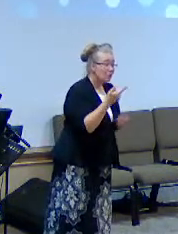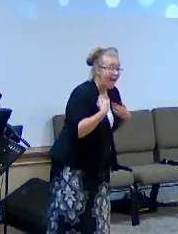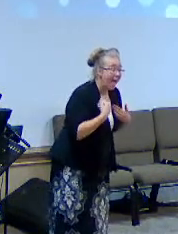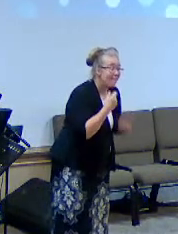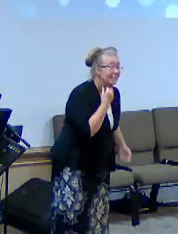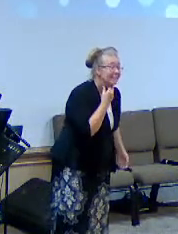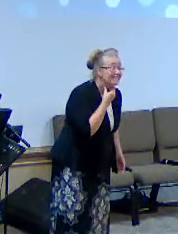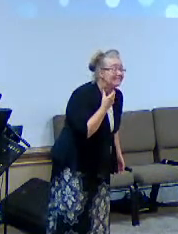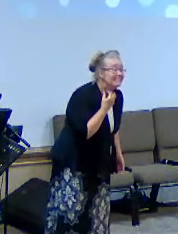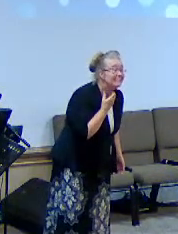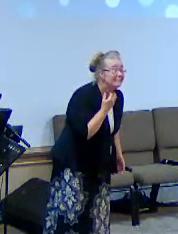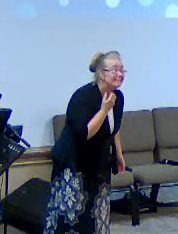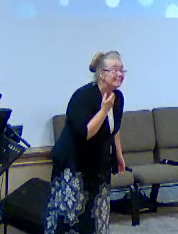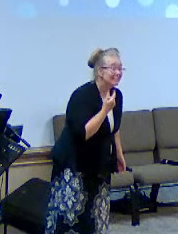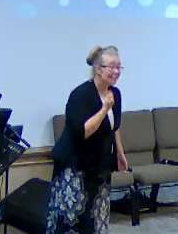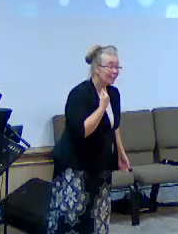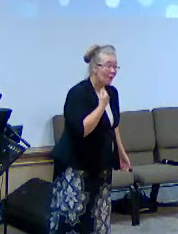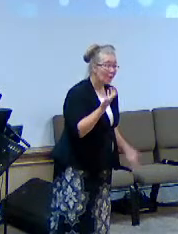throat.